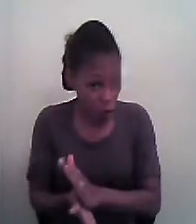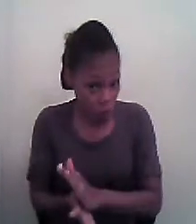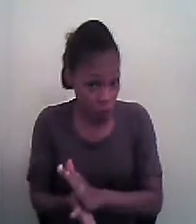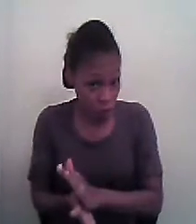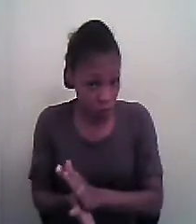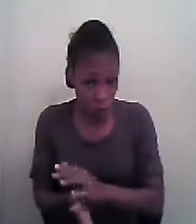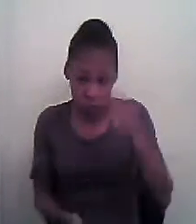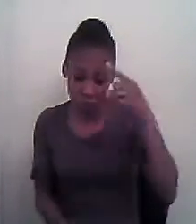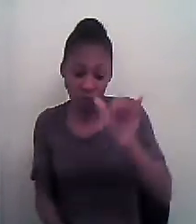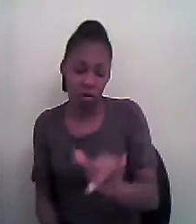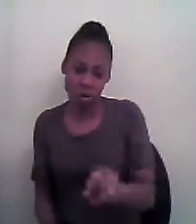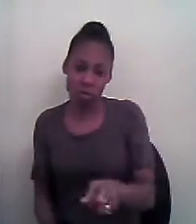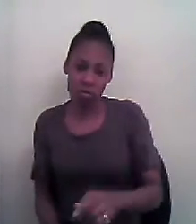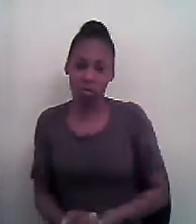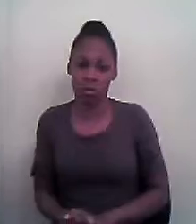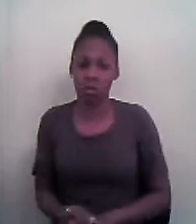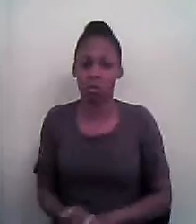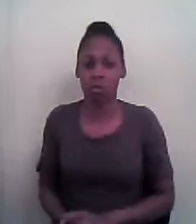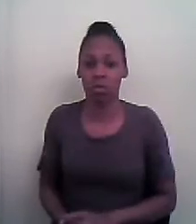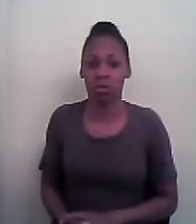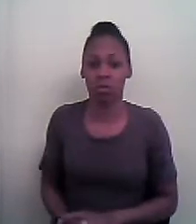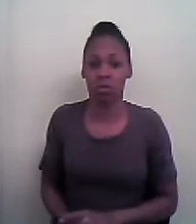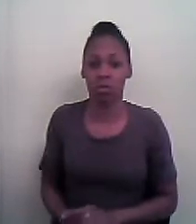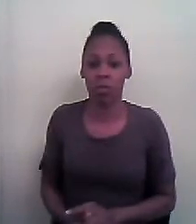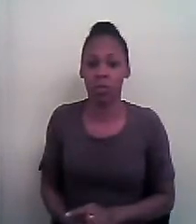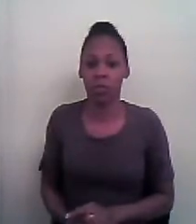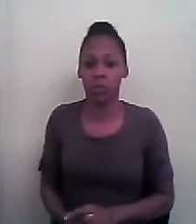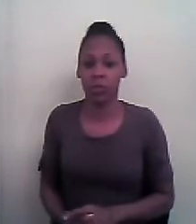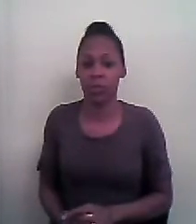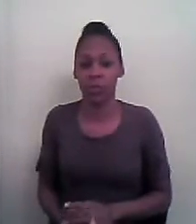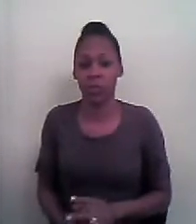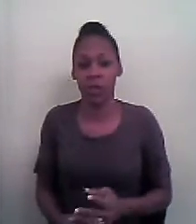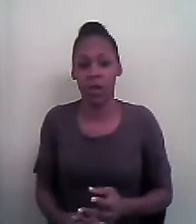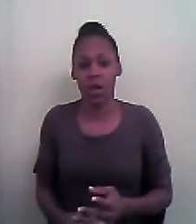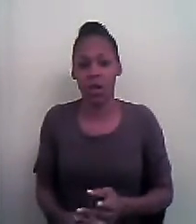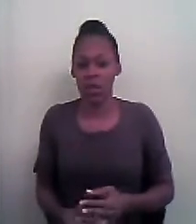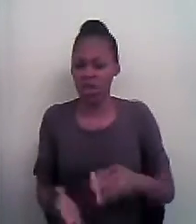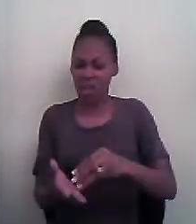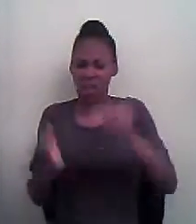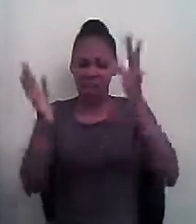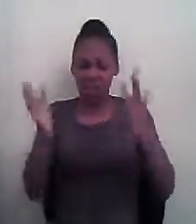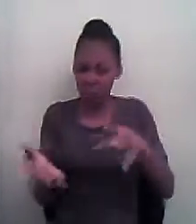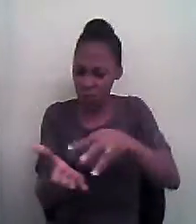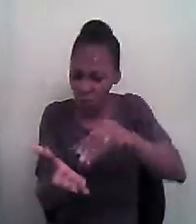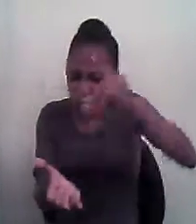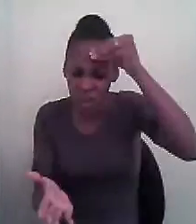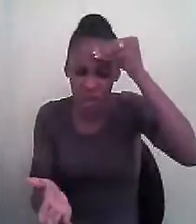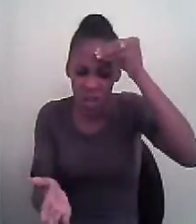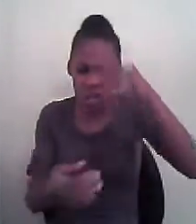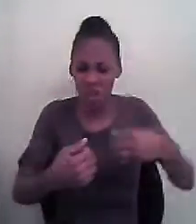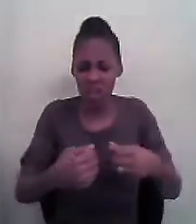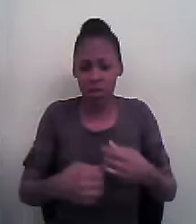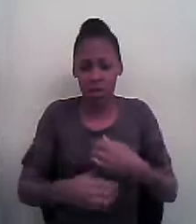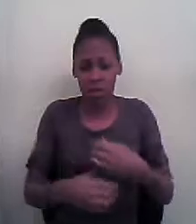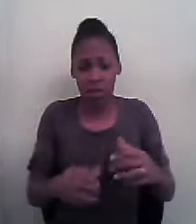discourse communities and how writers respond to each other, and how writers are writing to create a body of knowledge, and then they become